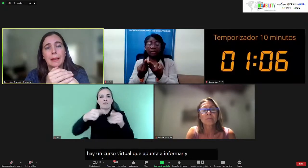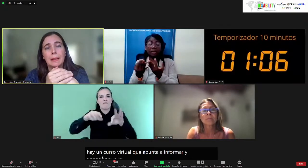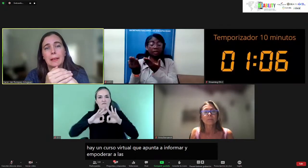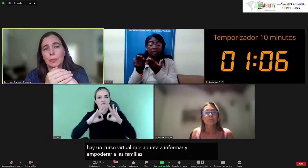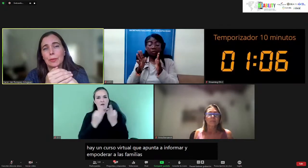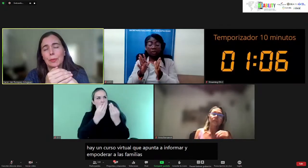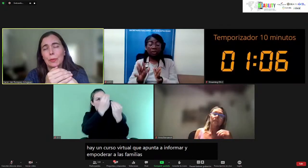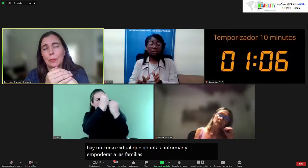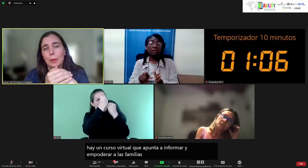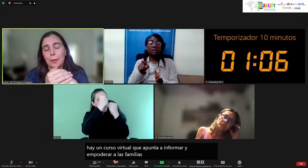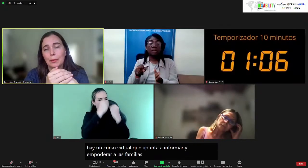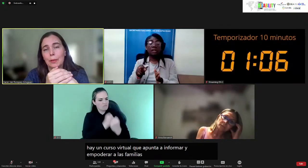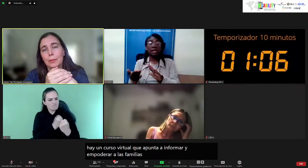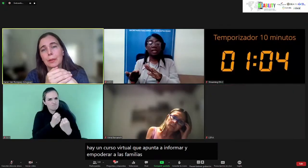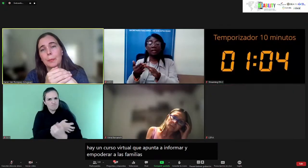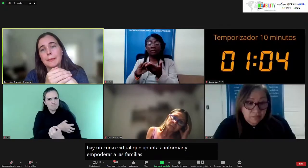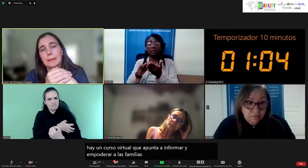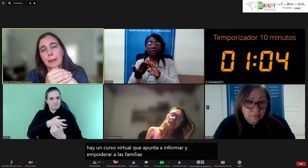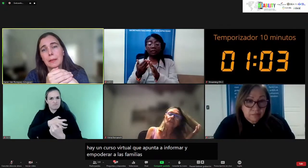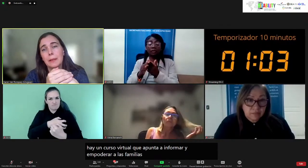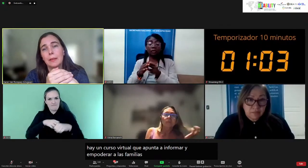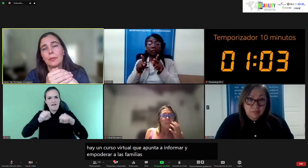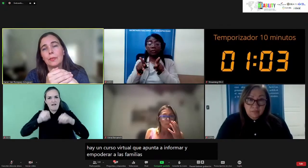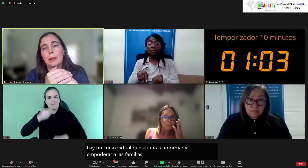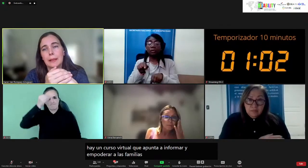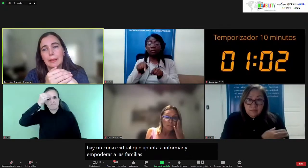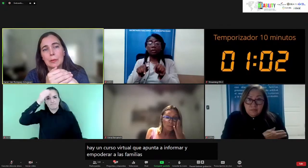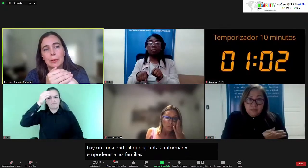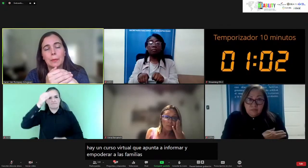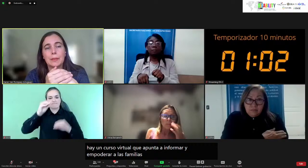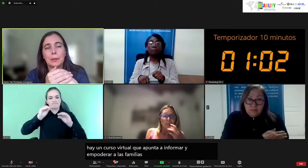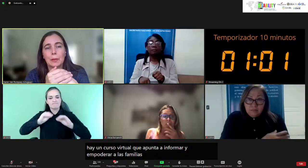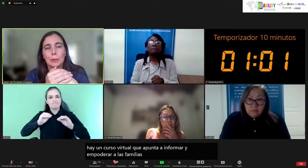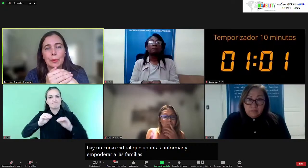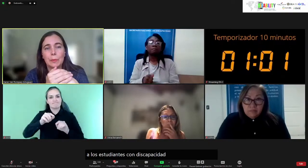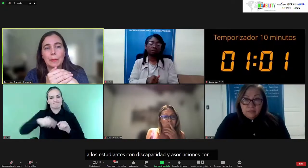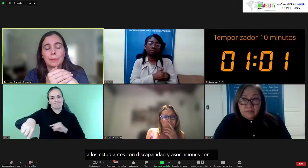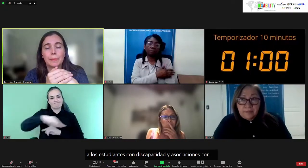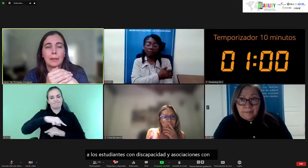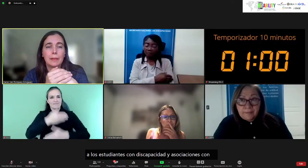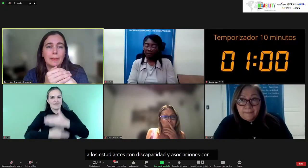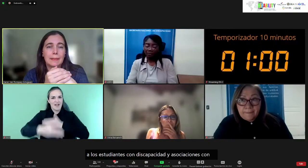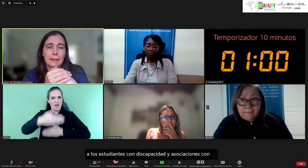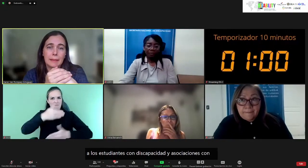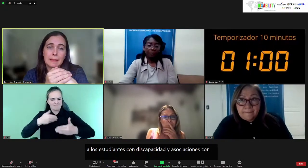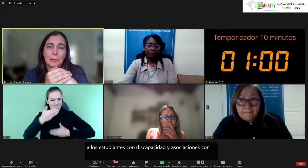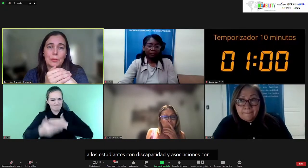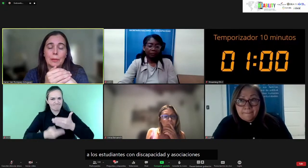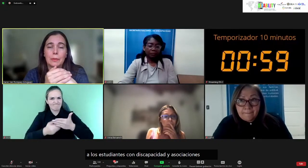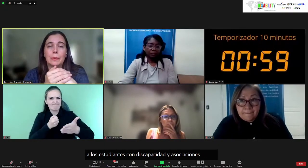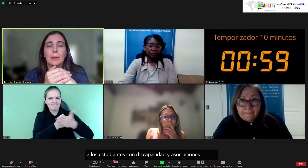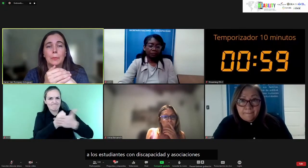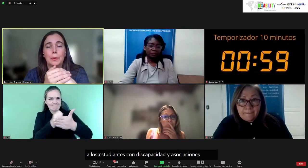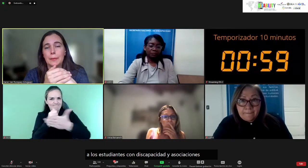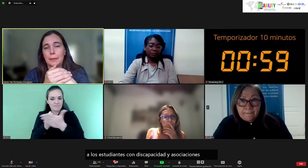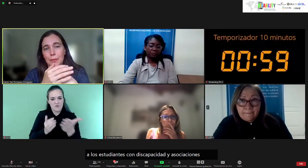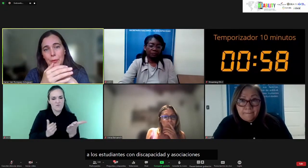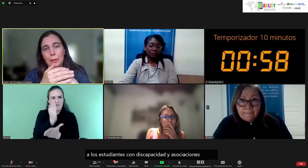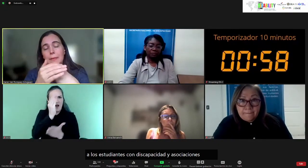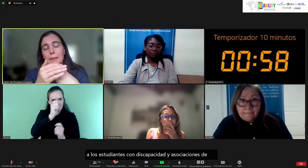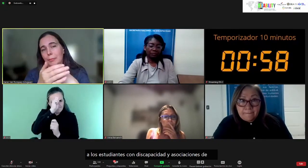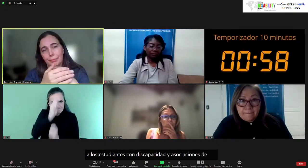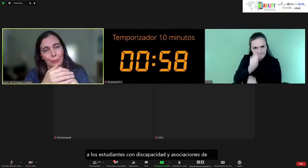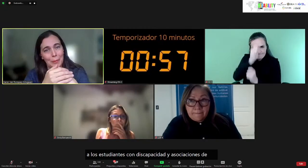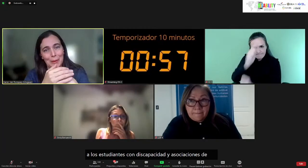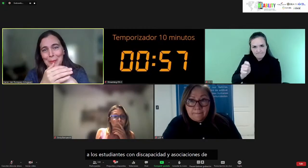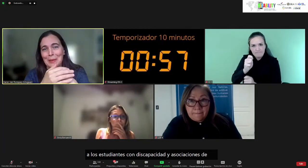empowering and informing persons and organizations with working on this